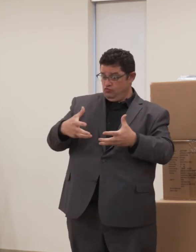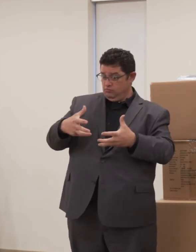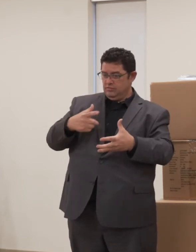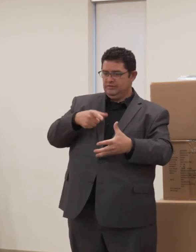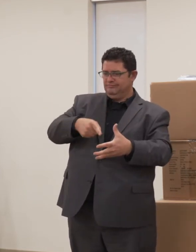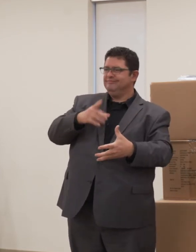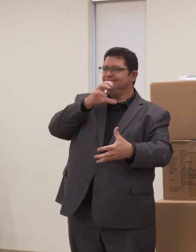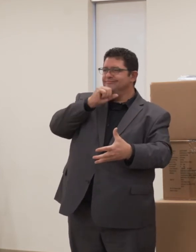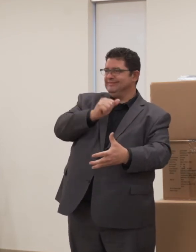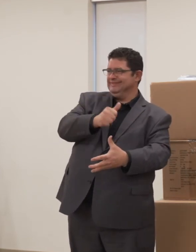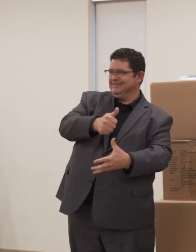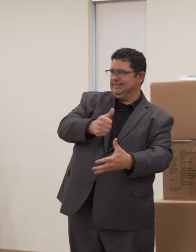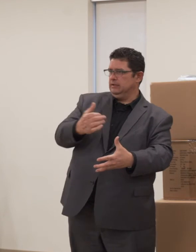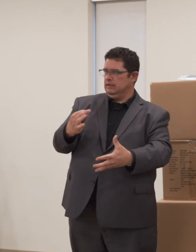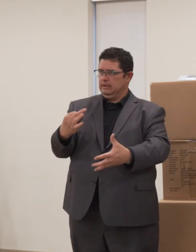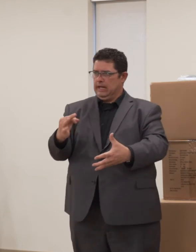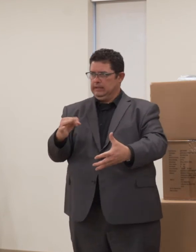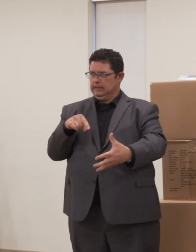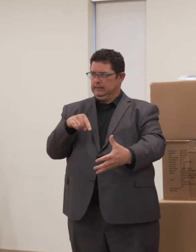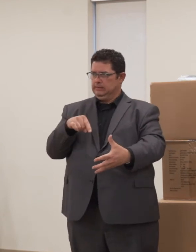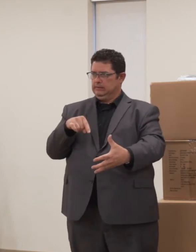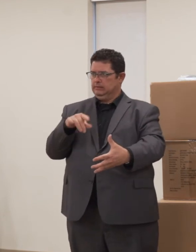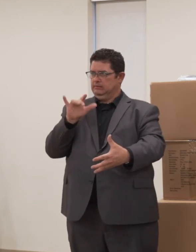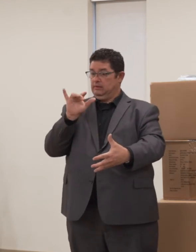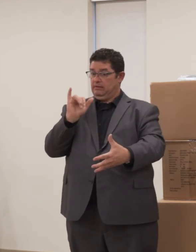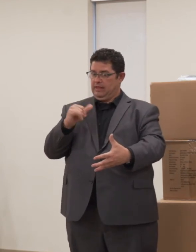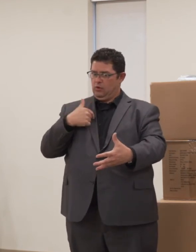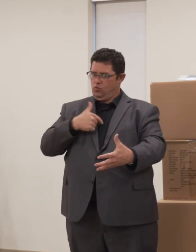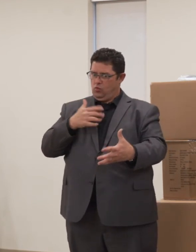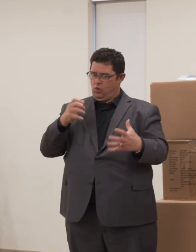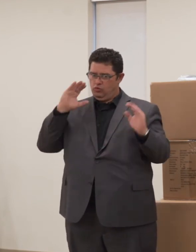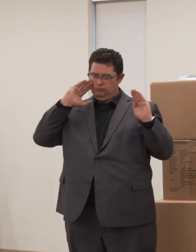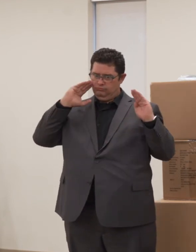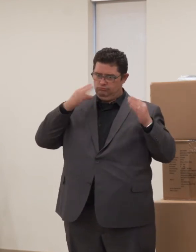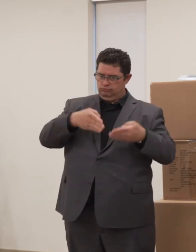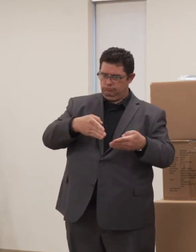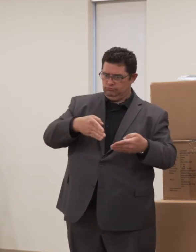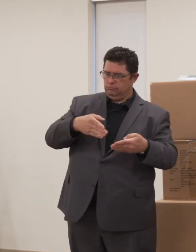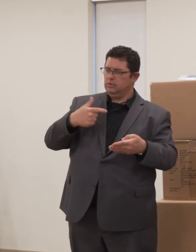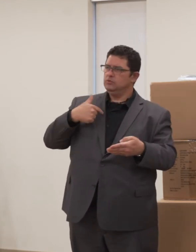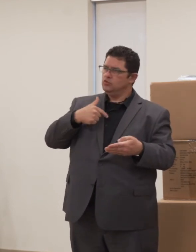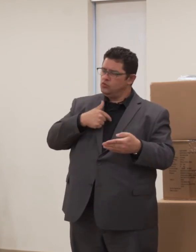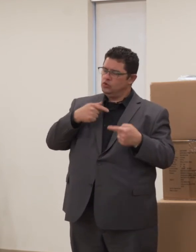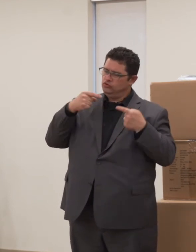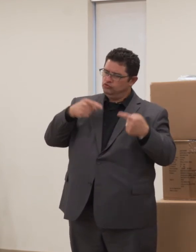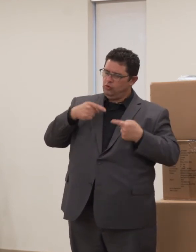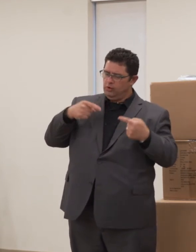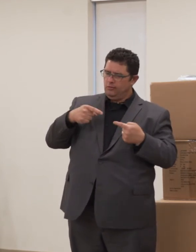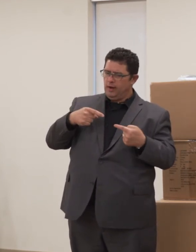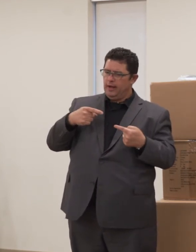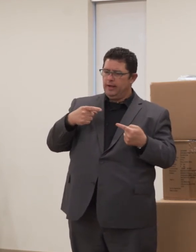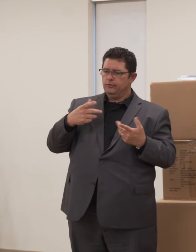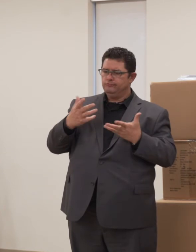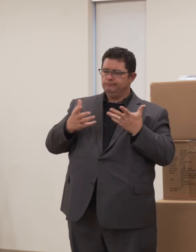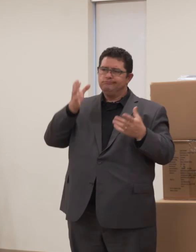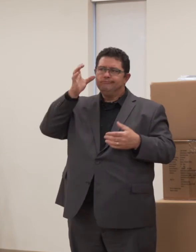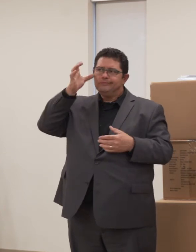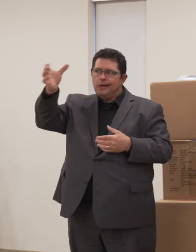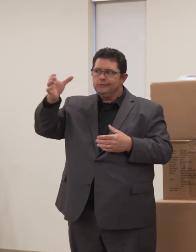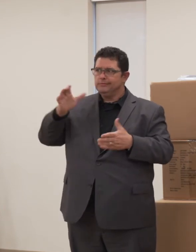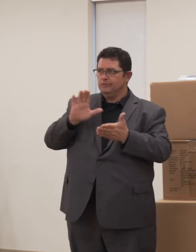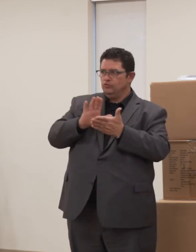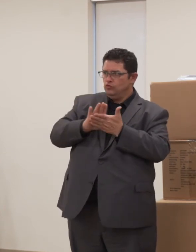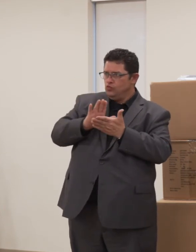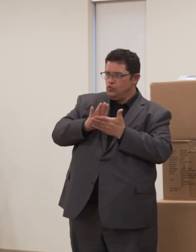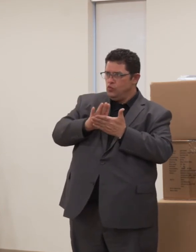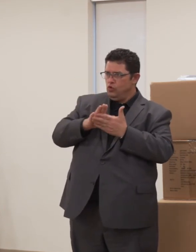19-year-old. And we wanted to get that in check, and that's why we're struggling around the concept of schools opening, and